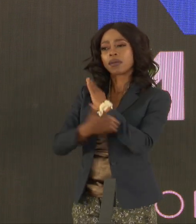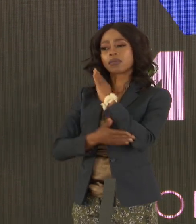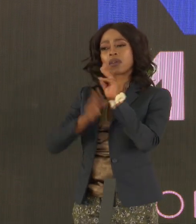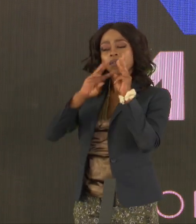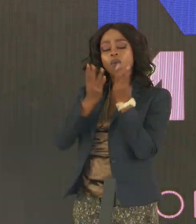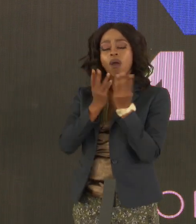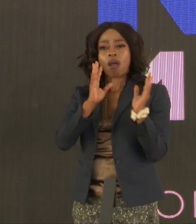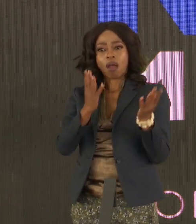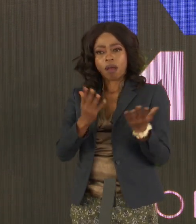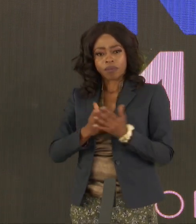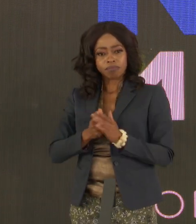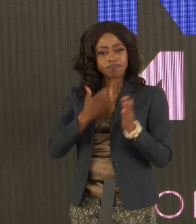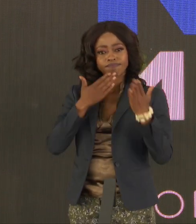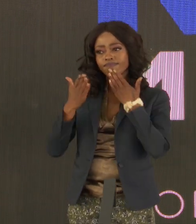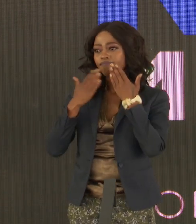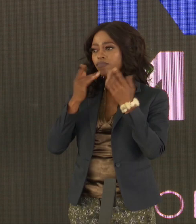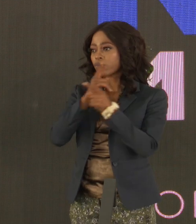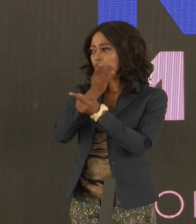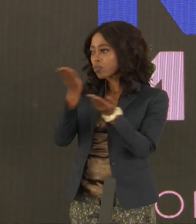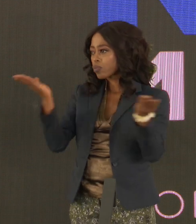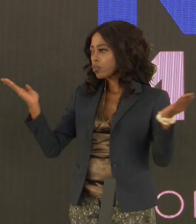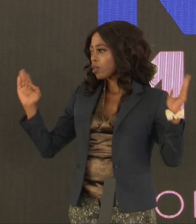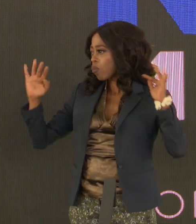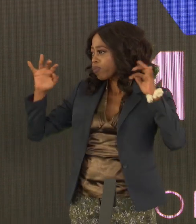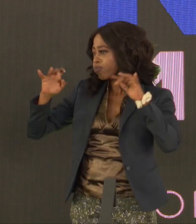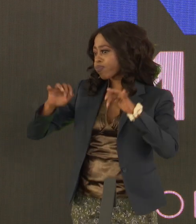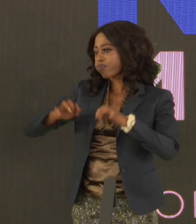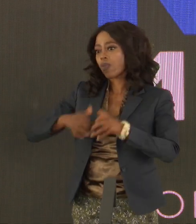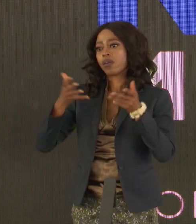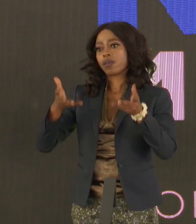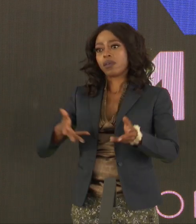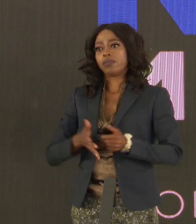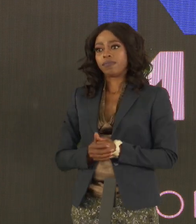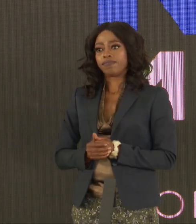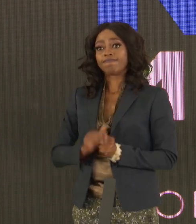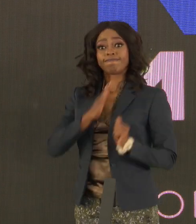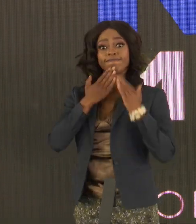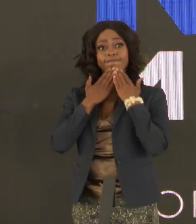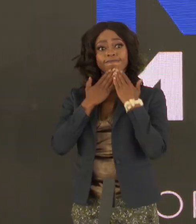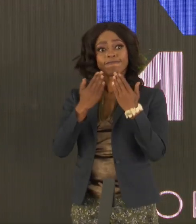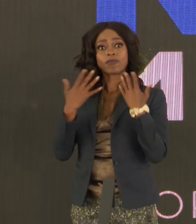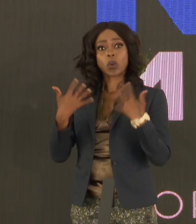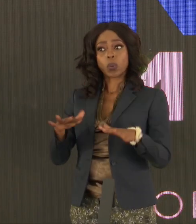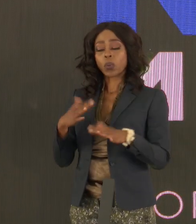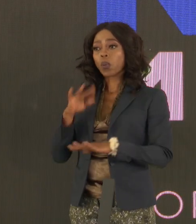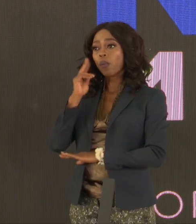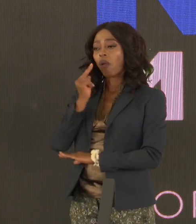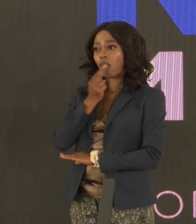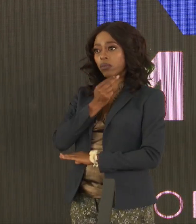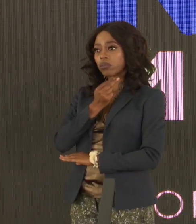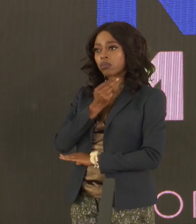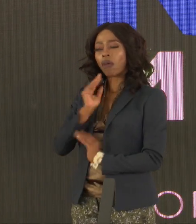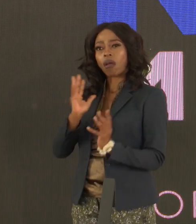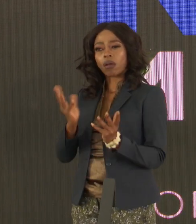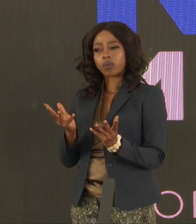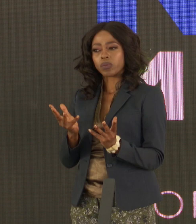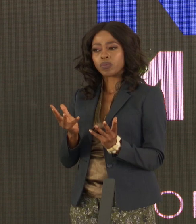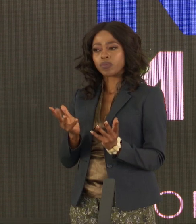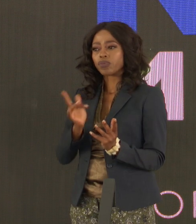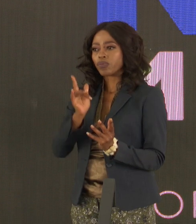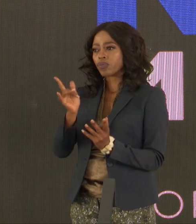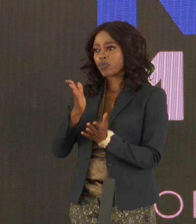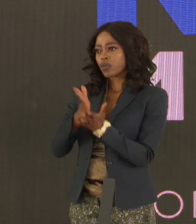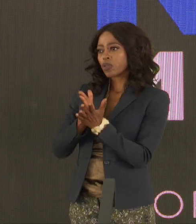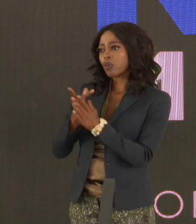you. Thank you for being here. Thank you for your kindness in giving